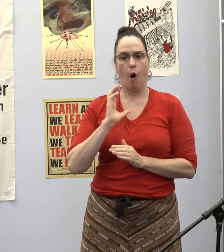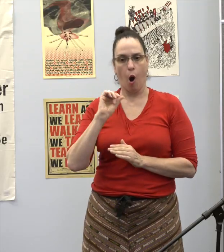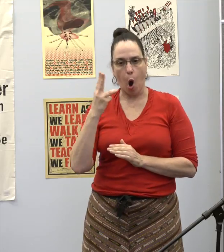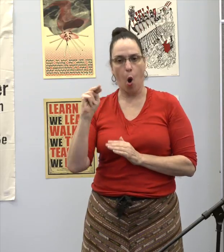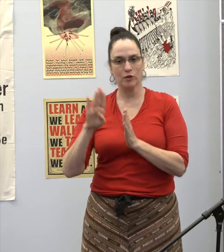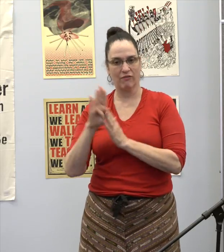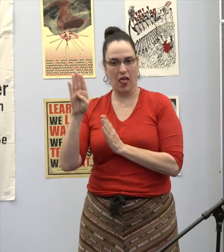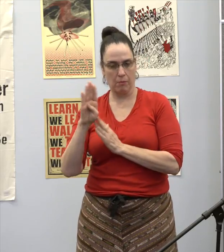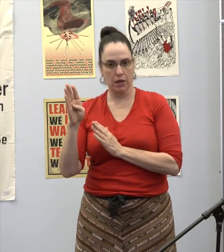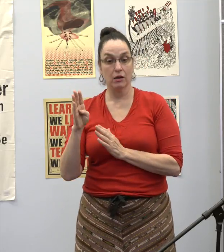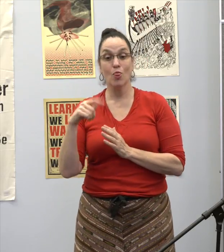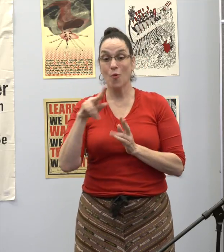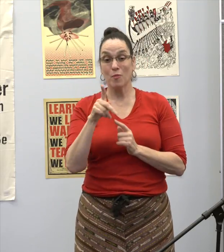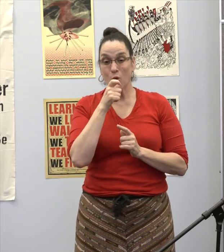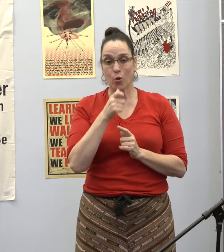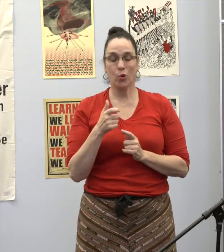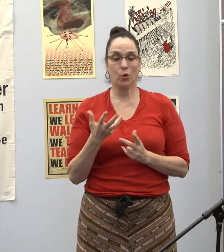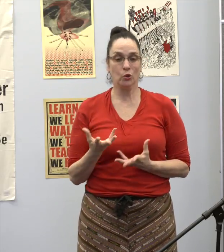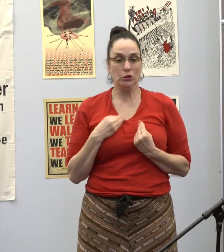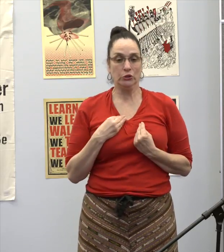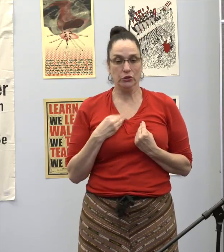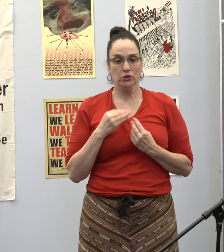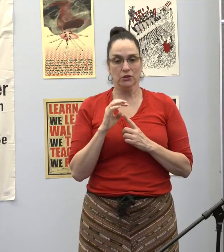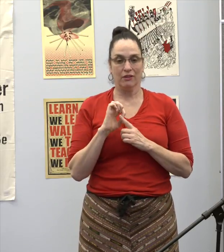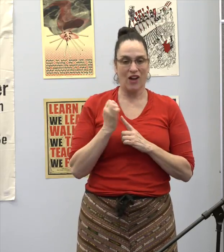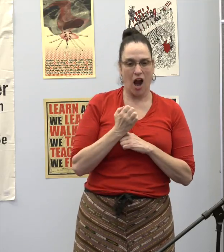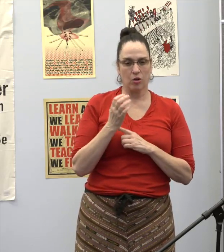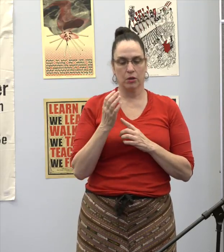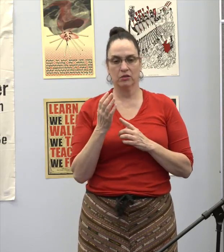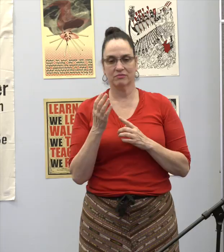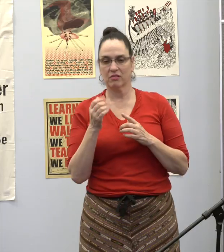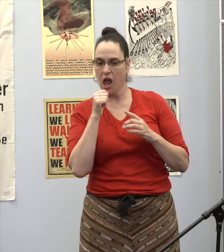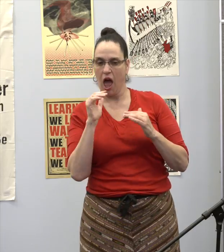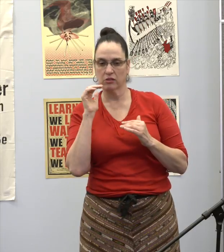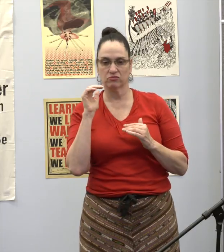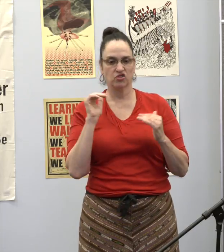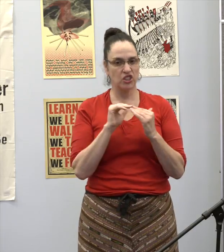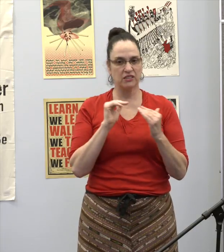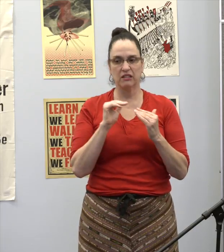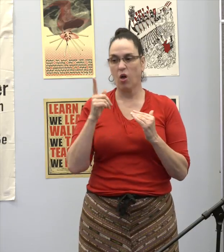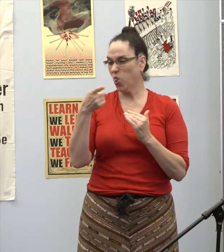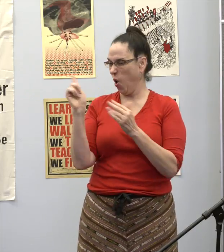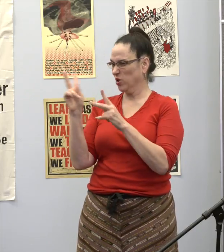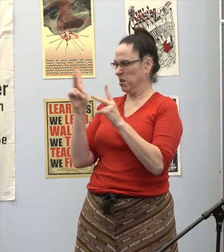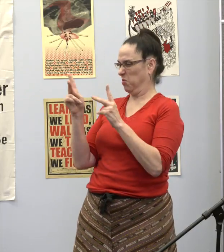with these environmental injustices, with who have been dealing with decisions being made behind closed doors,